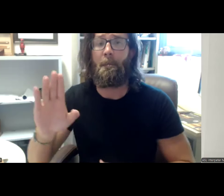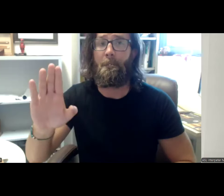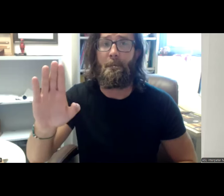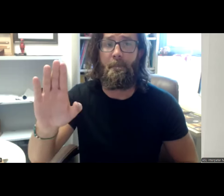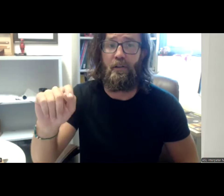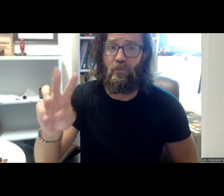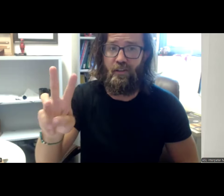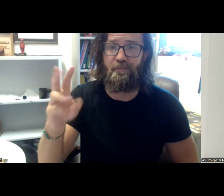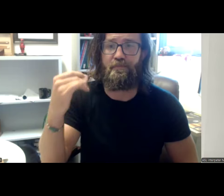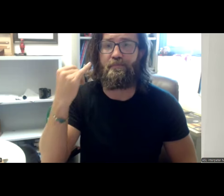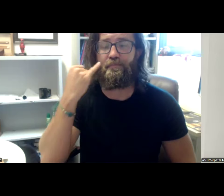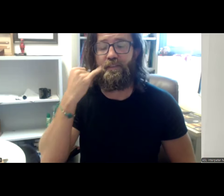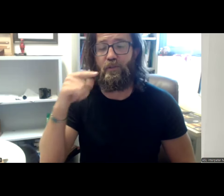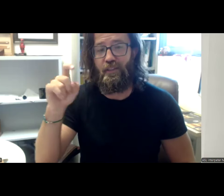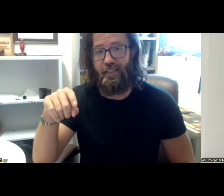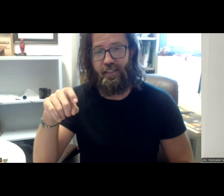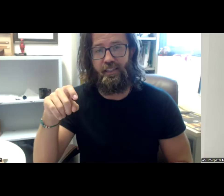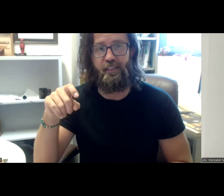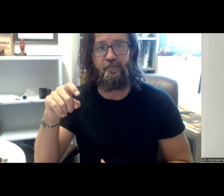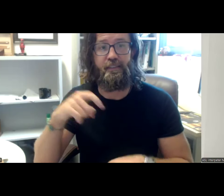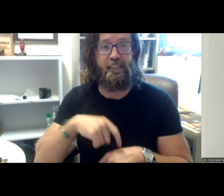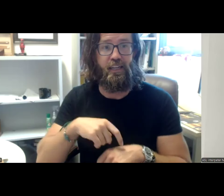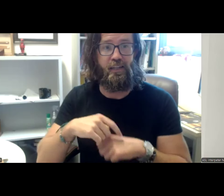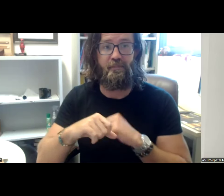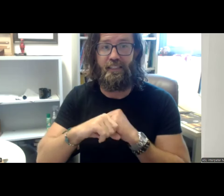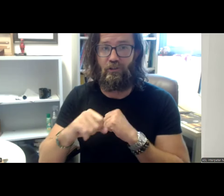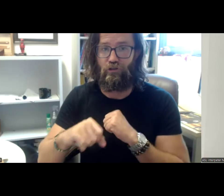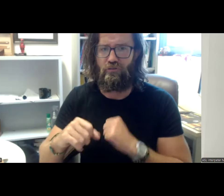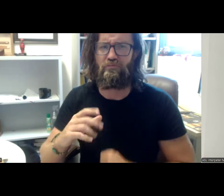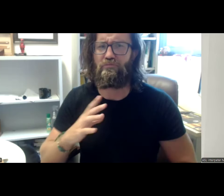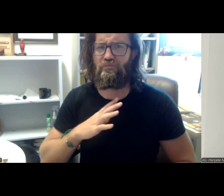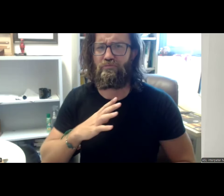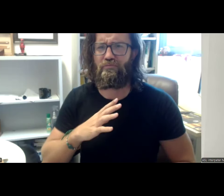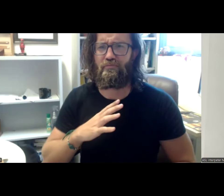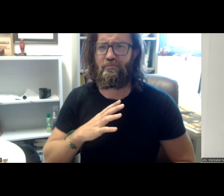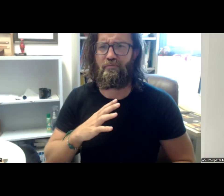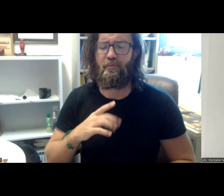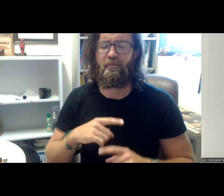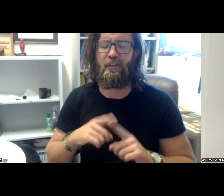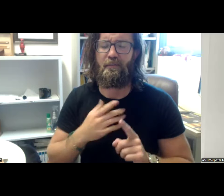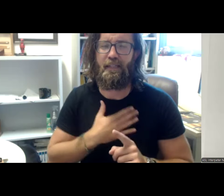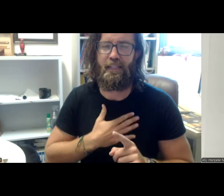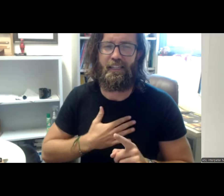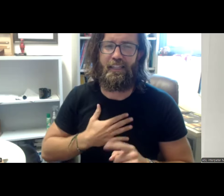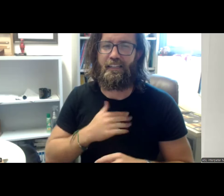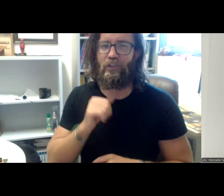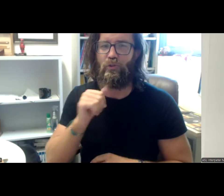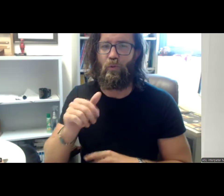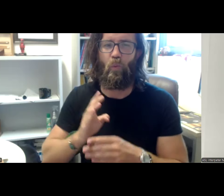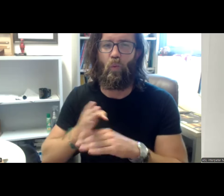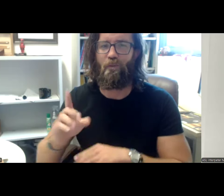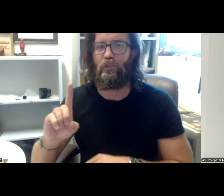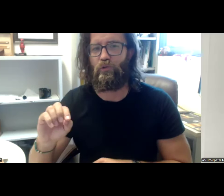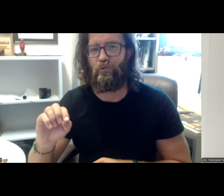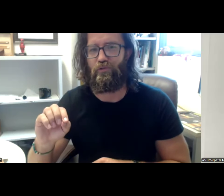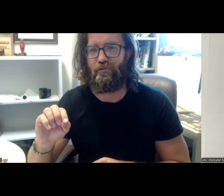How are you feeling about this class? Oh, by the way, if you do need any extensions,